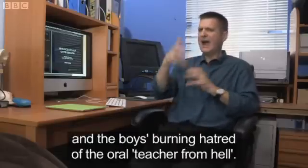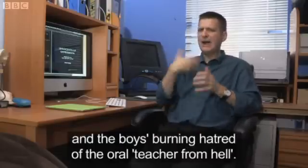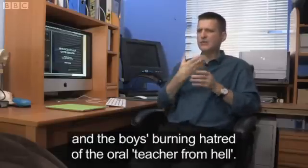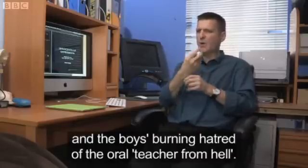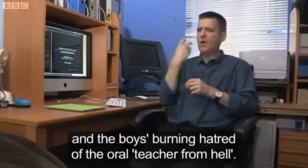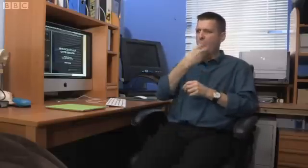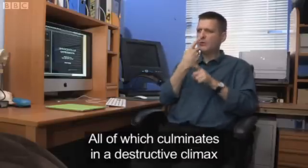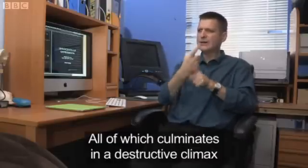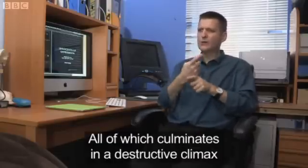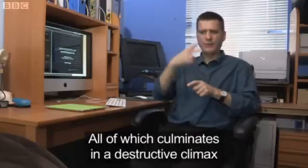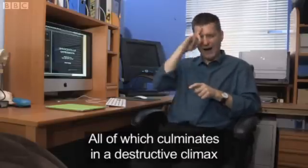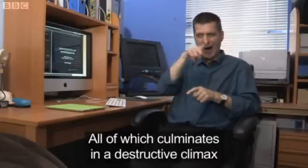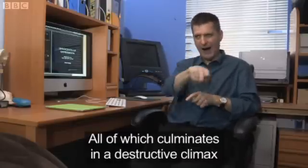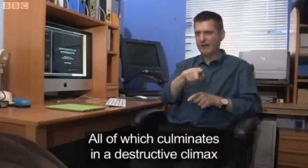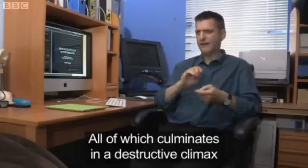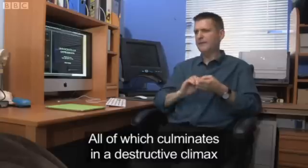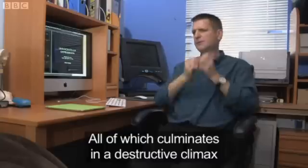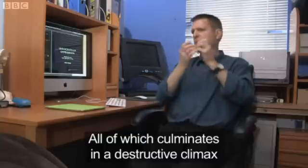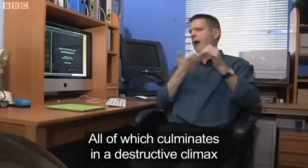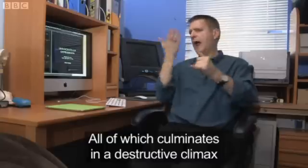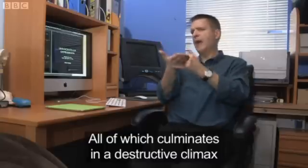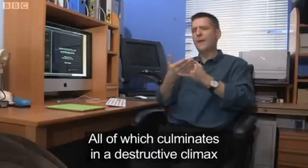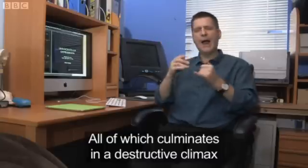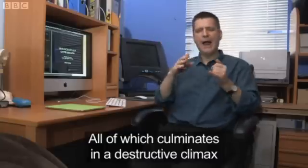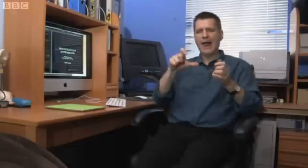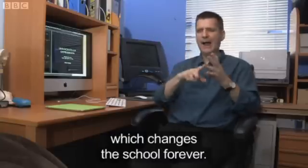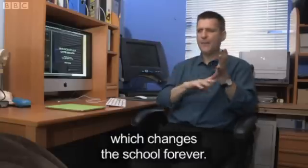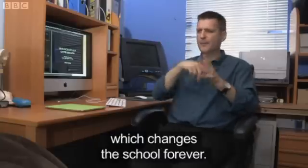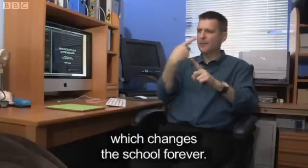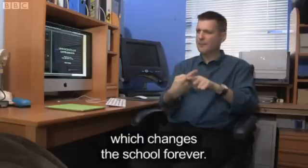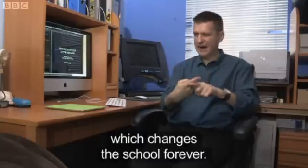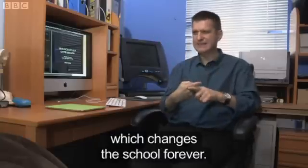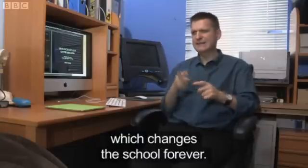hell. All of which culminates in a destructive climax which changes the school forever.